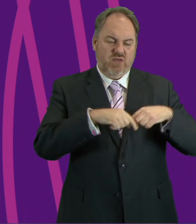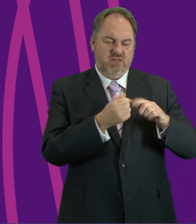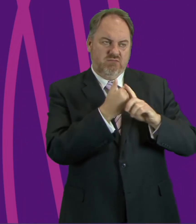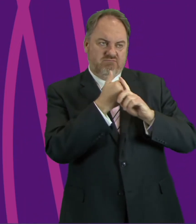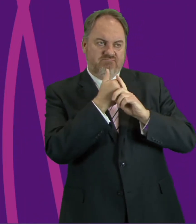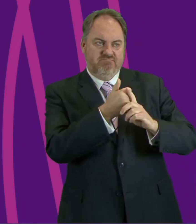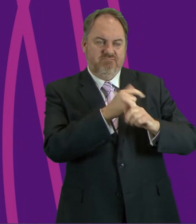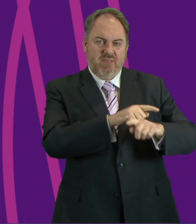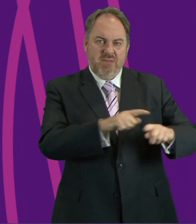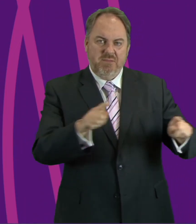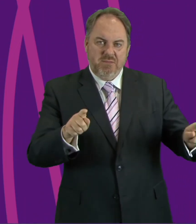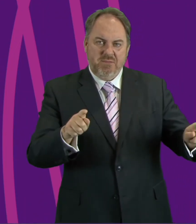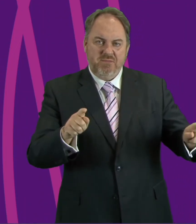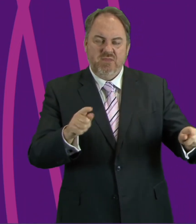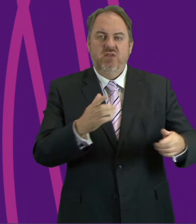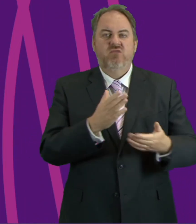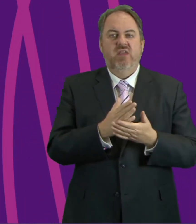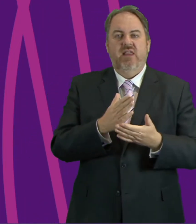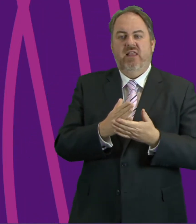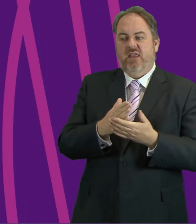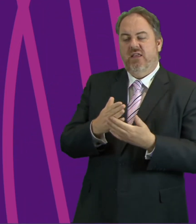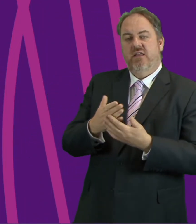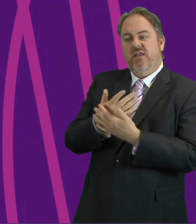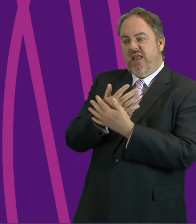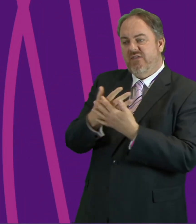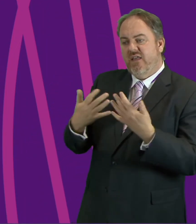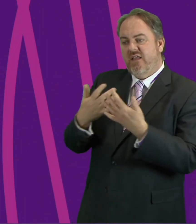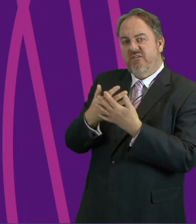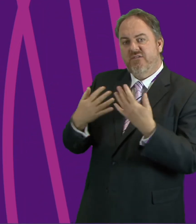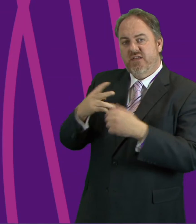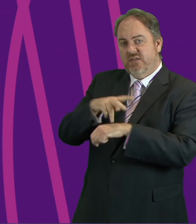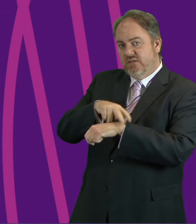The resourcing of the unit will be kept under review as